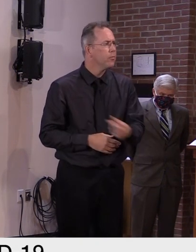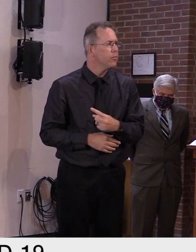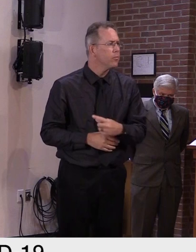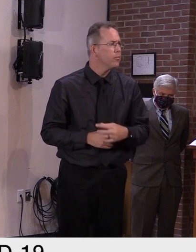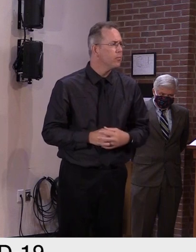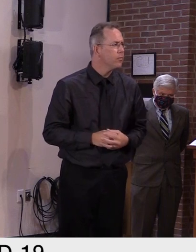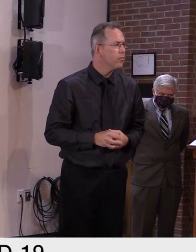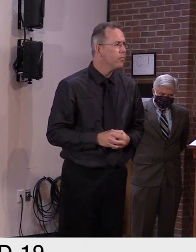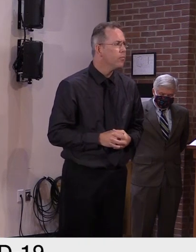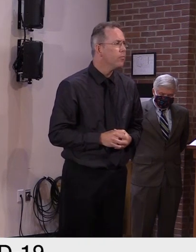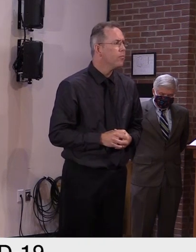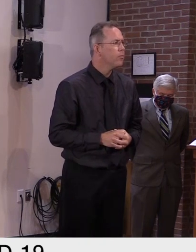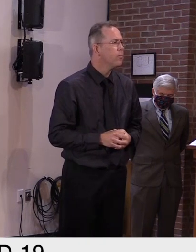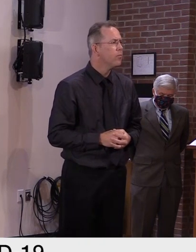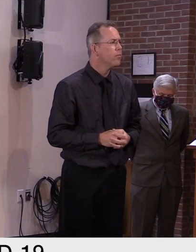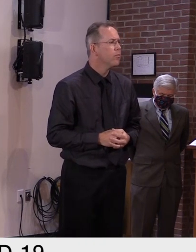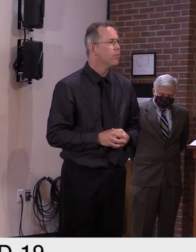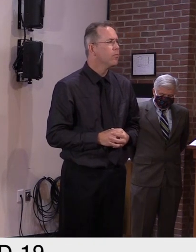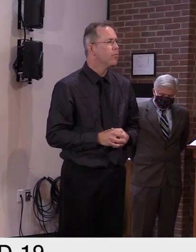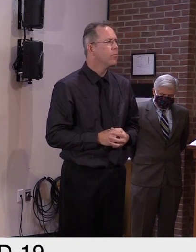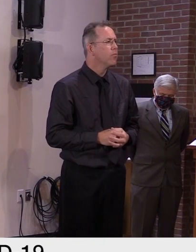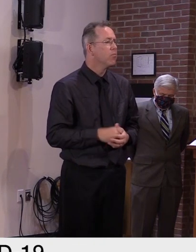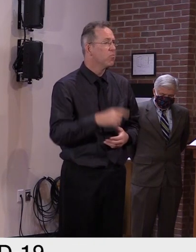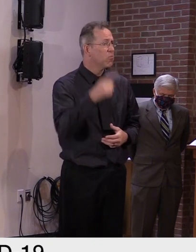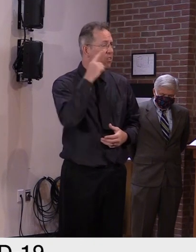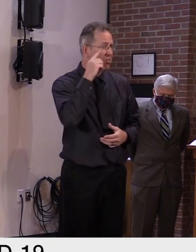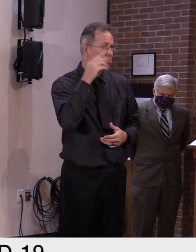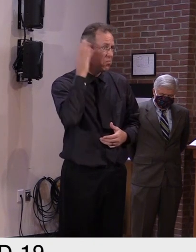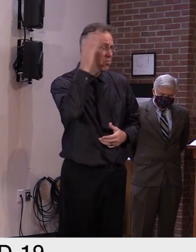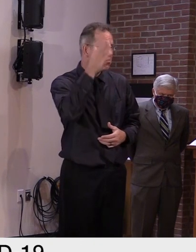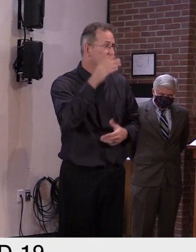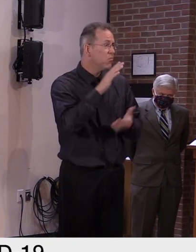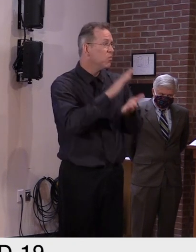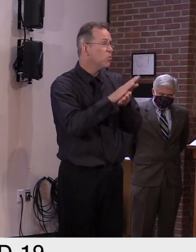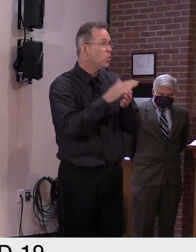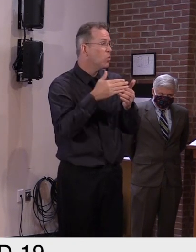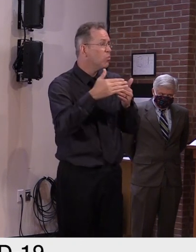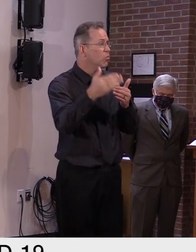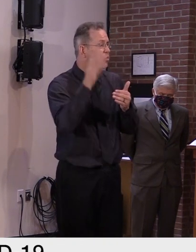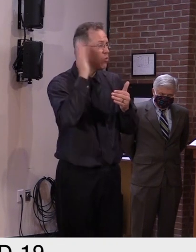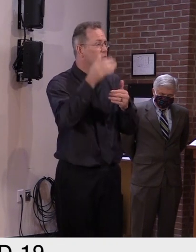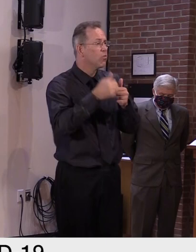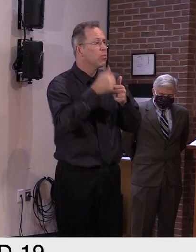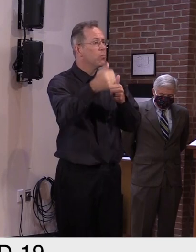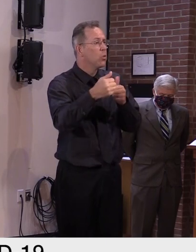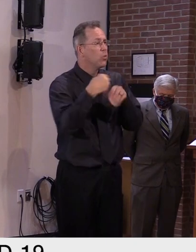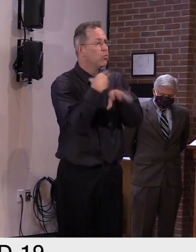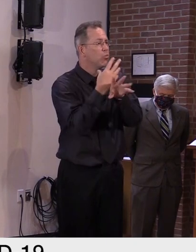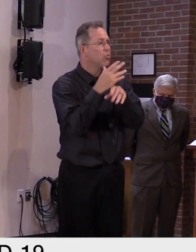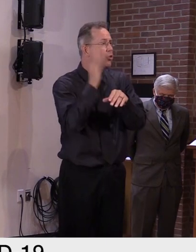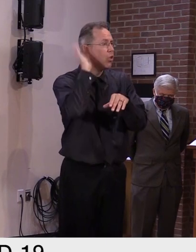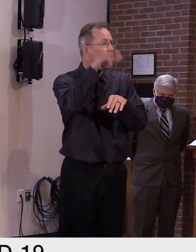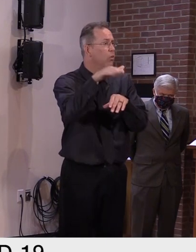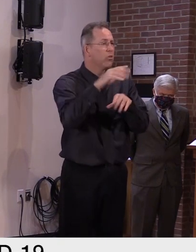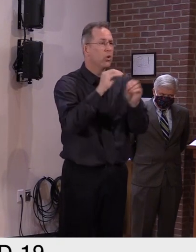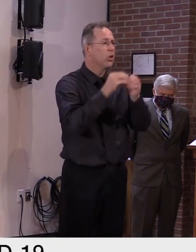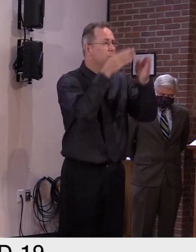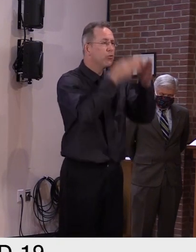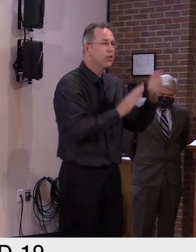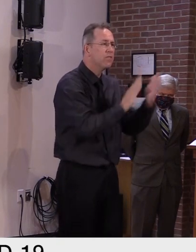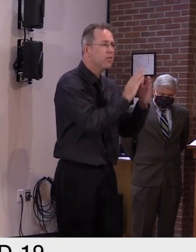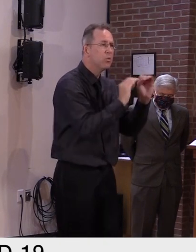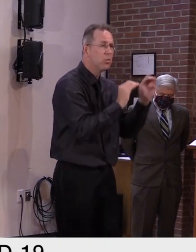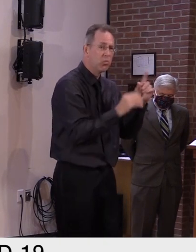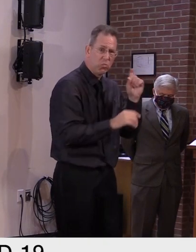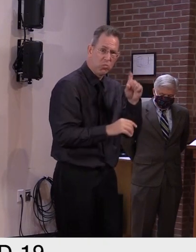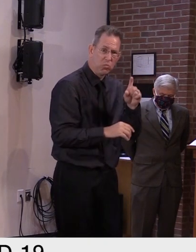No, as I mentioned, we're going to look at it. We are aware of the issues. The school district have brought those forward. But, you know, as we heard with the modeling,